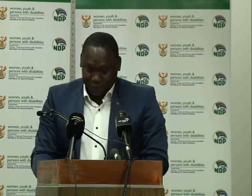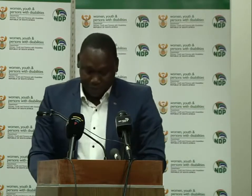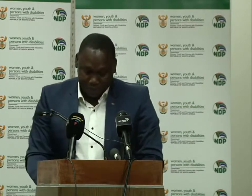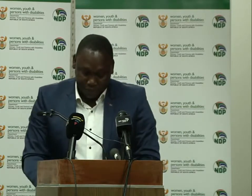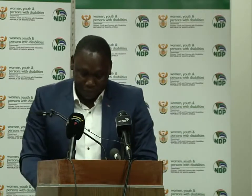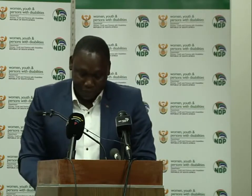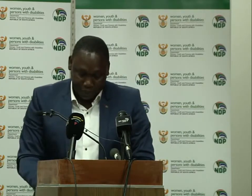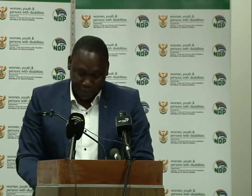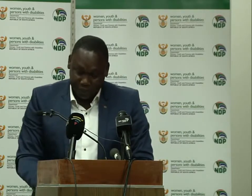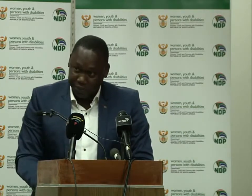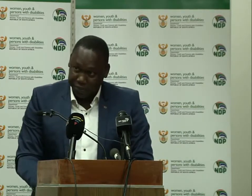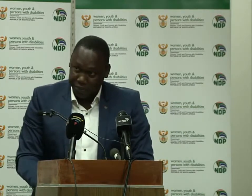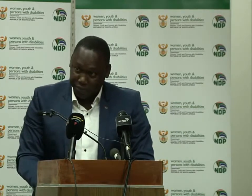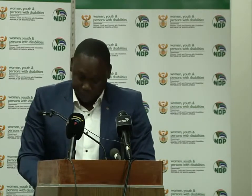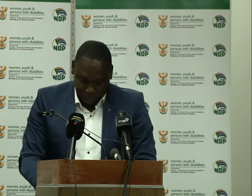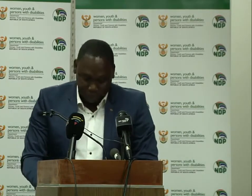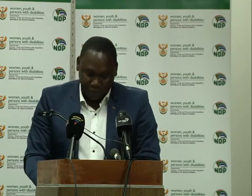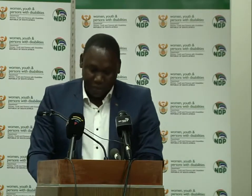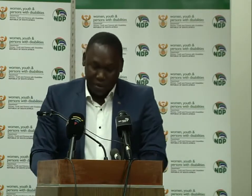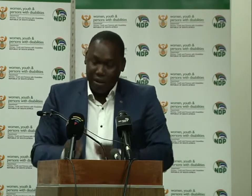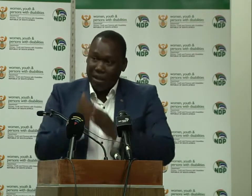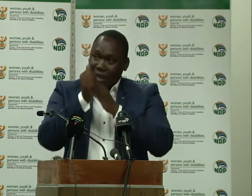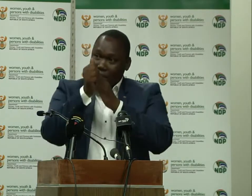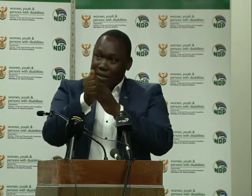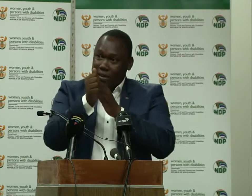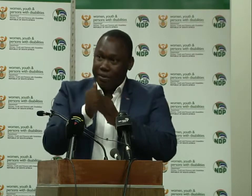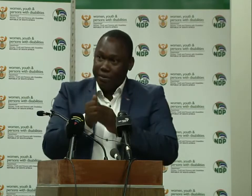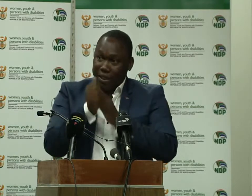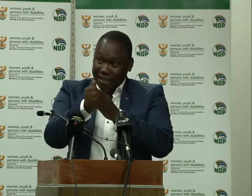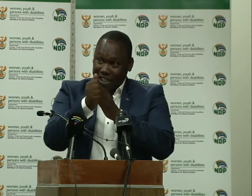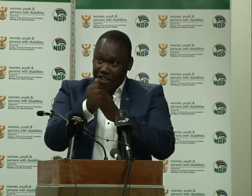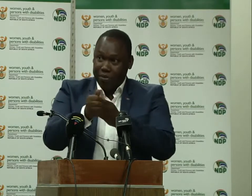honorable members from the Presidential Disability Group,